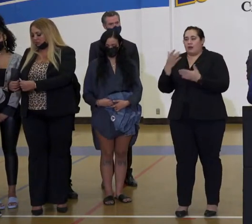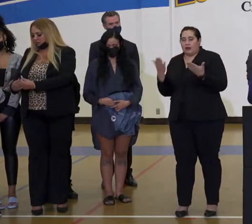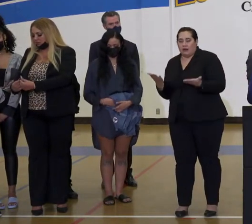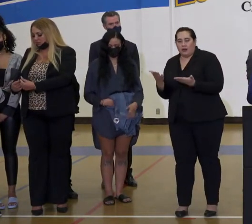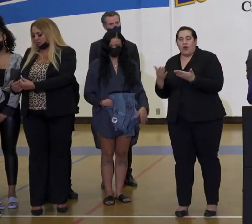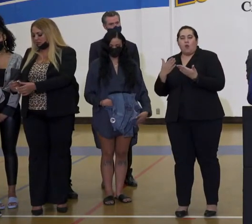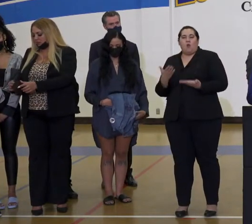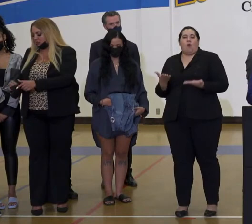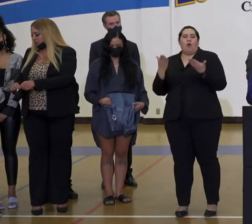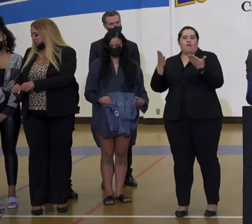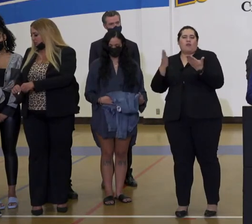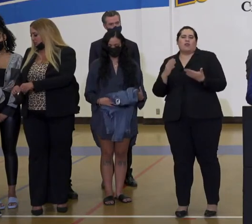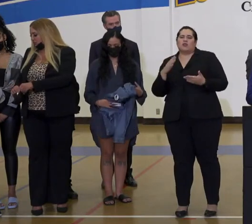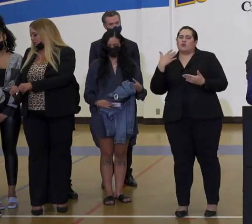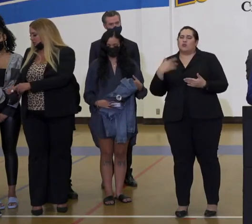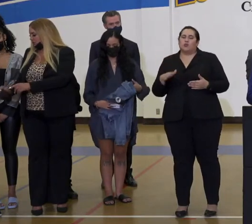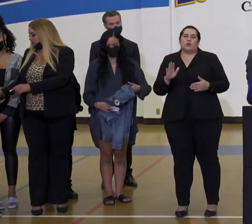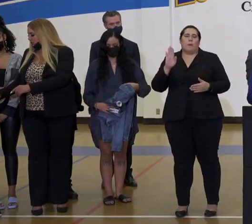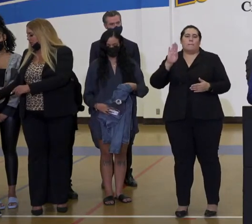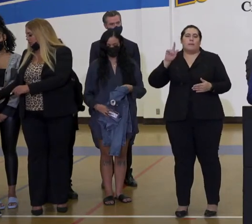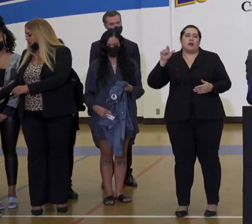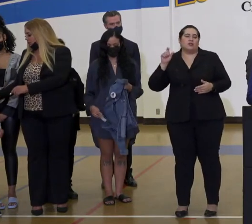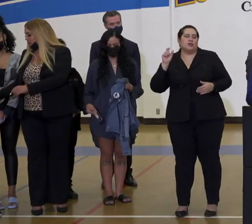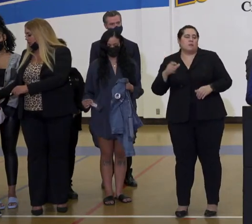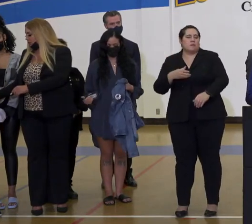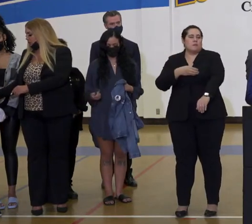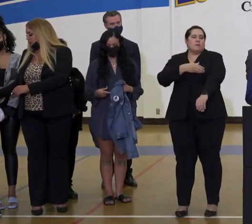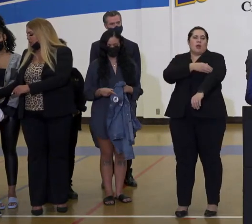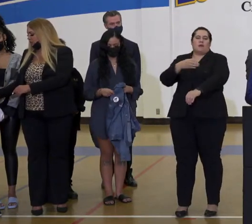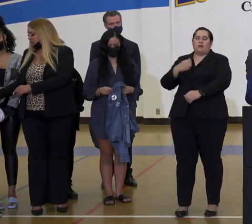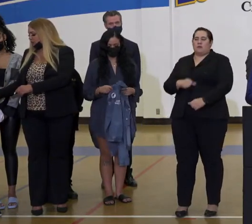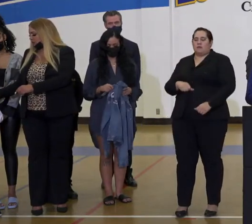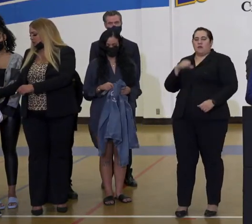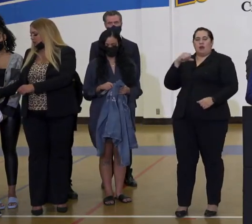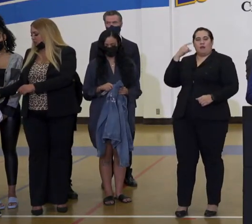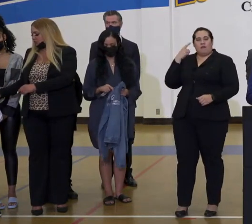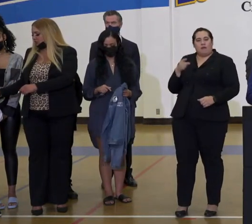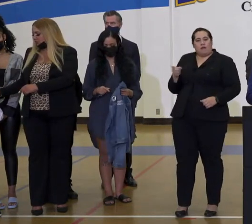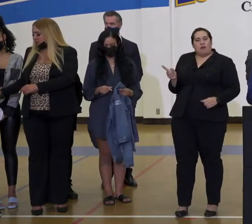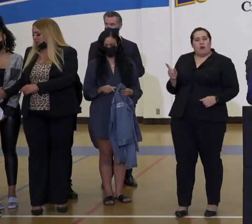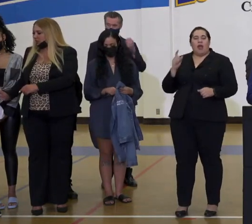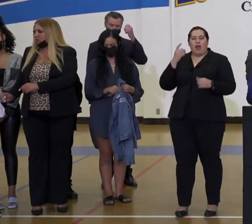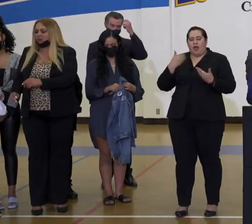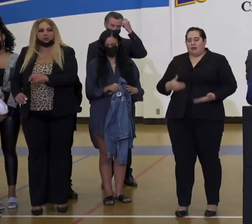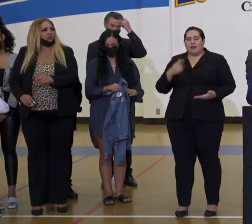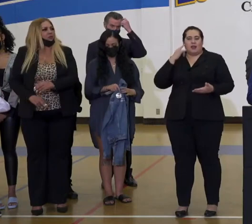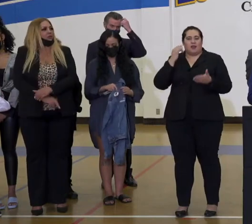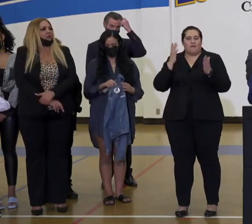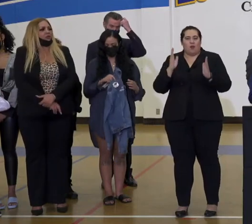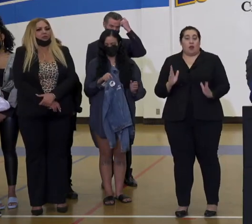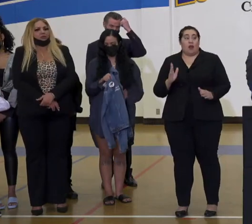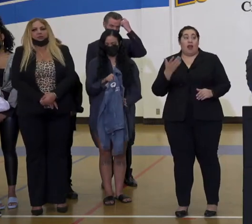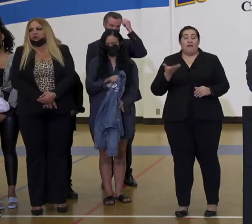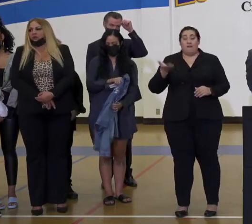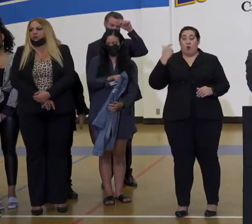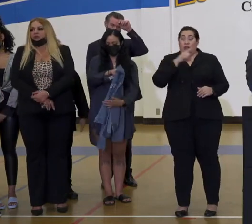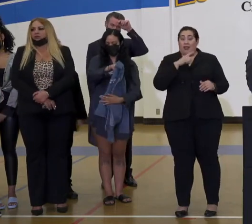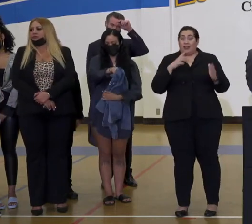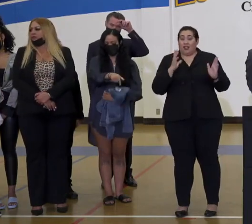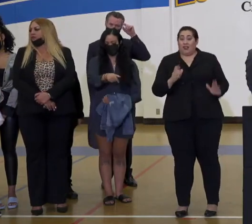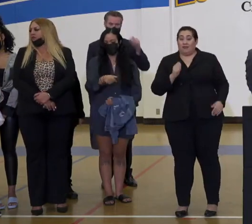this incredible set of bills that they should be very proud of, and I'm proud of them for it as a Californian, as a former legislator